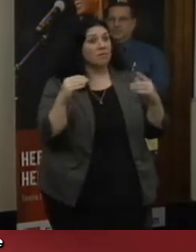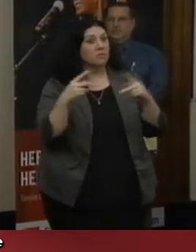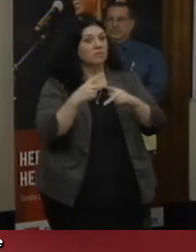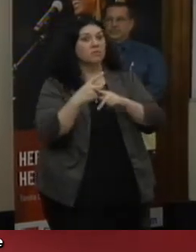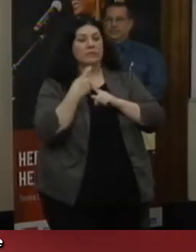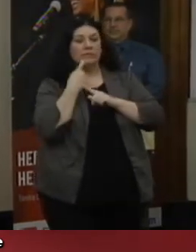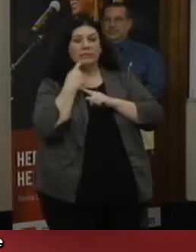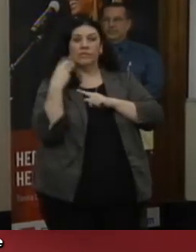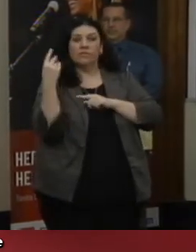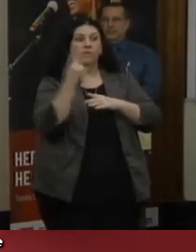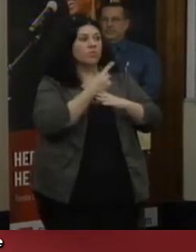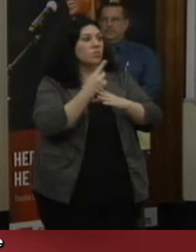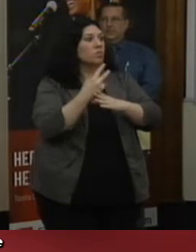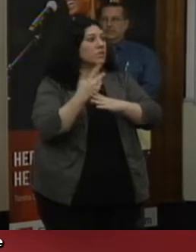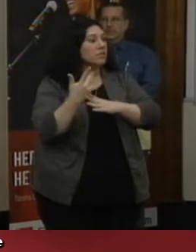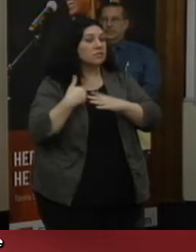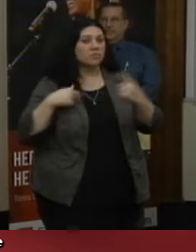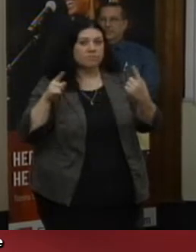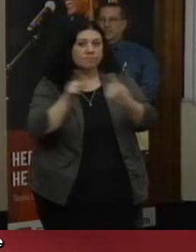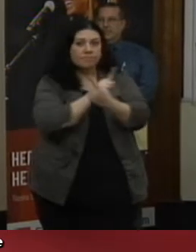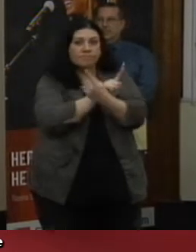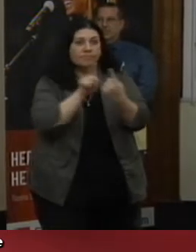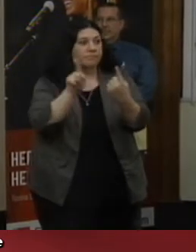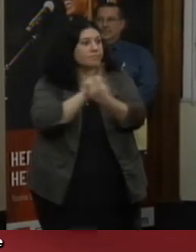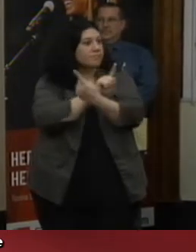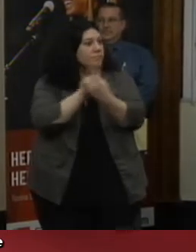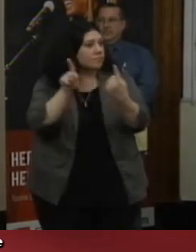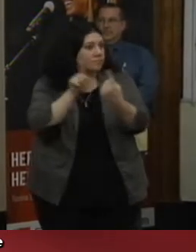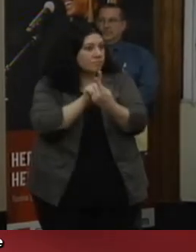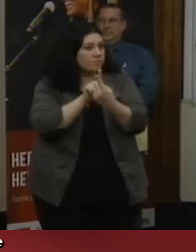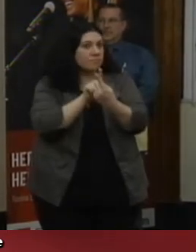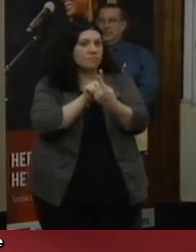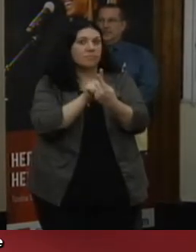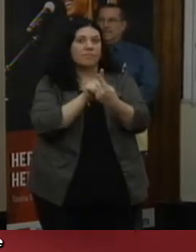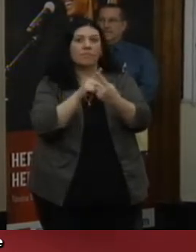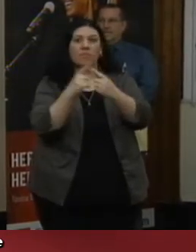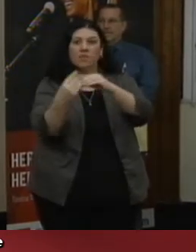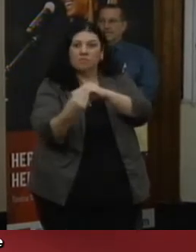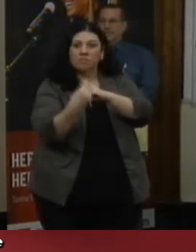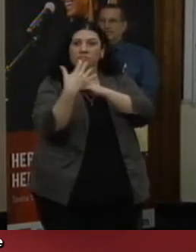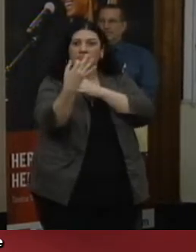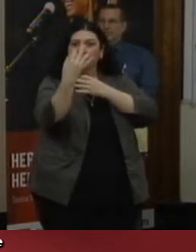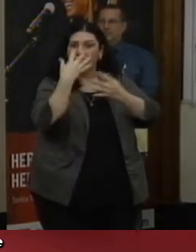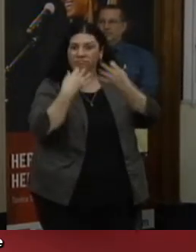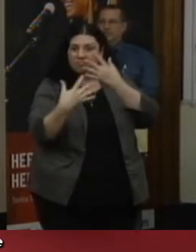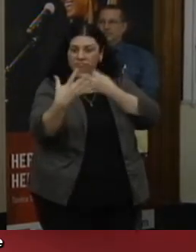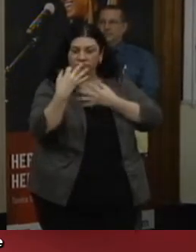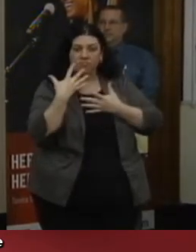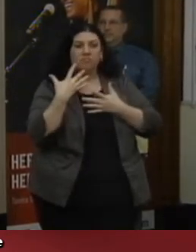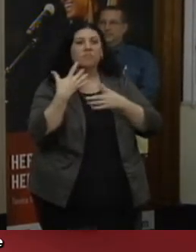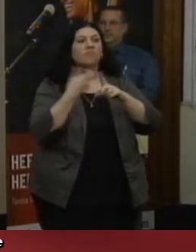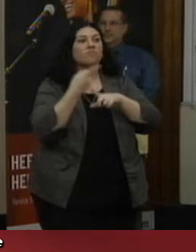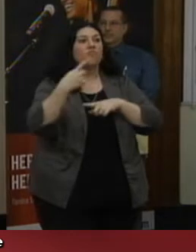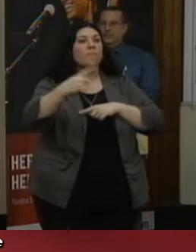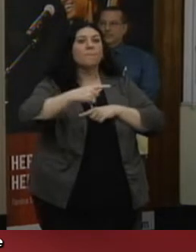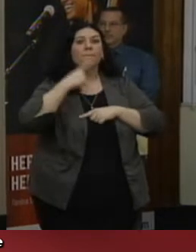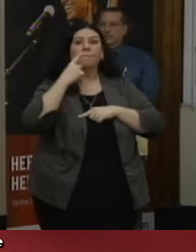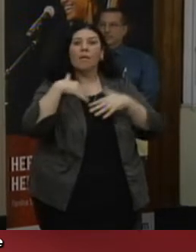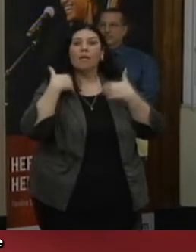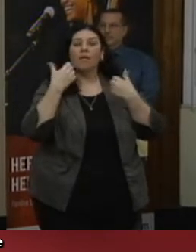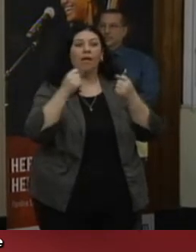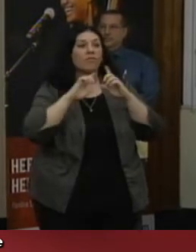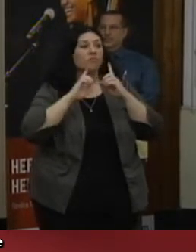weeks, we have been meeting with and being advised by our public health